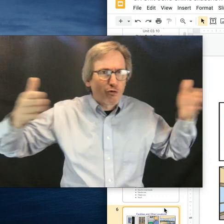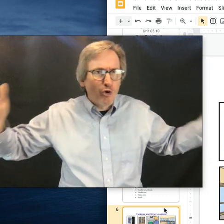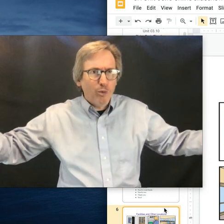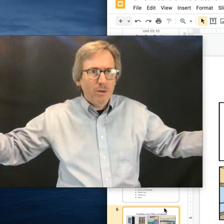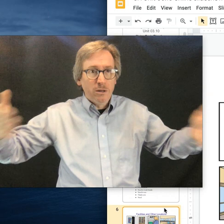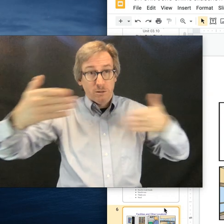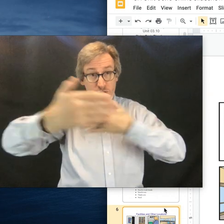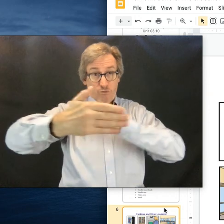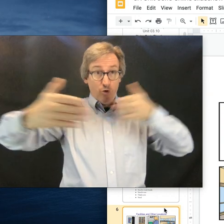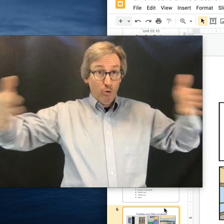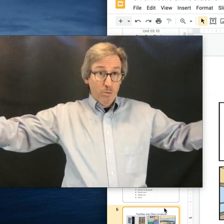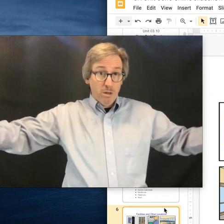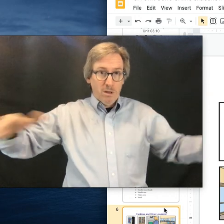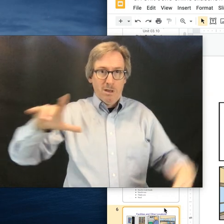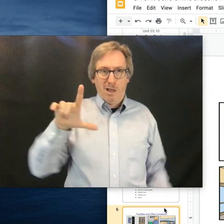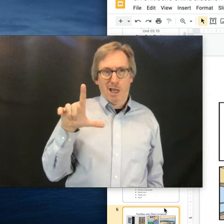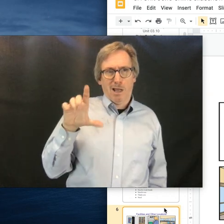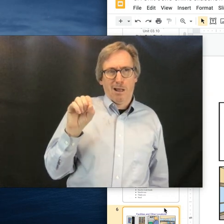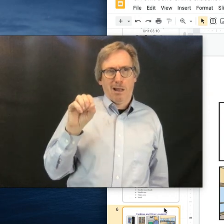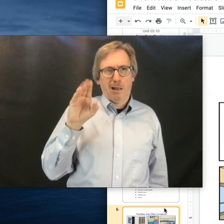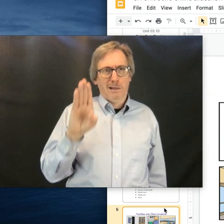big room, so room,